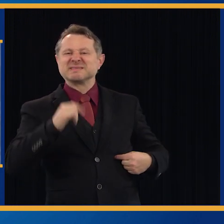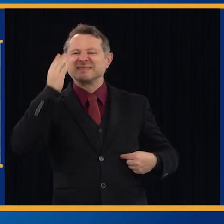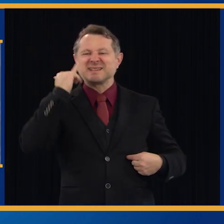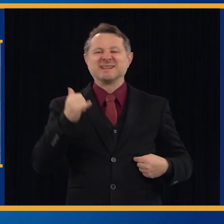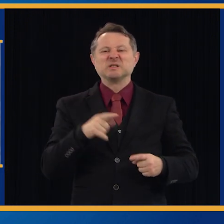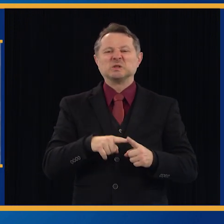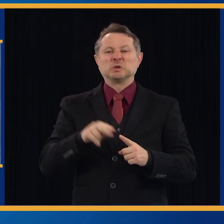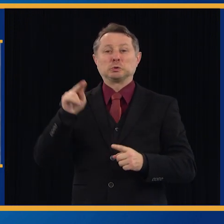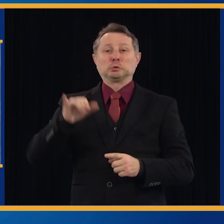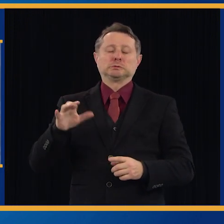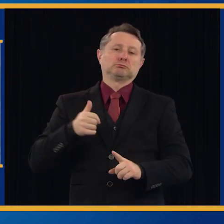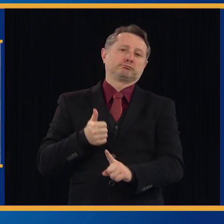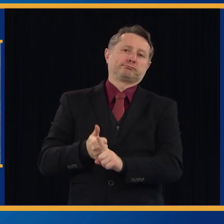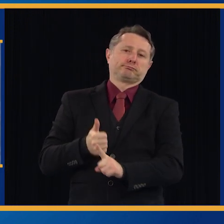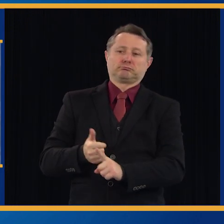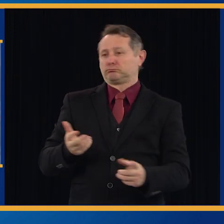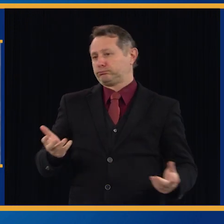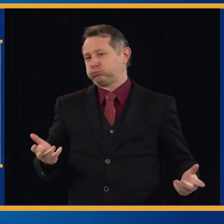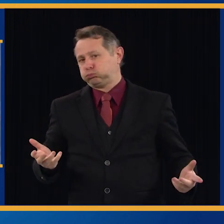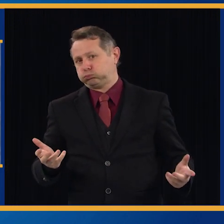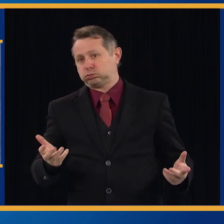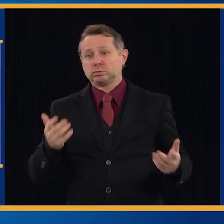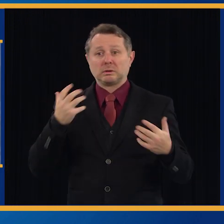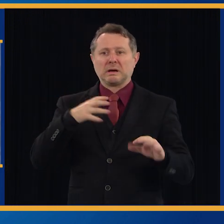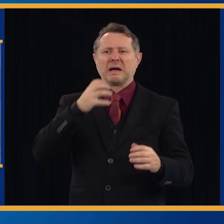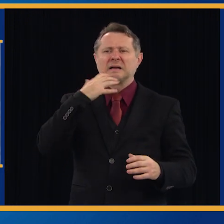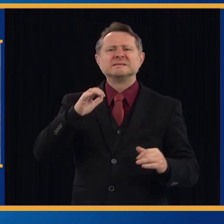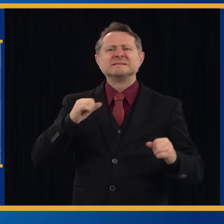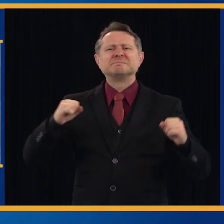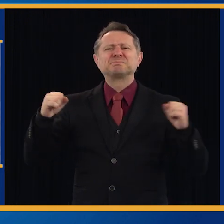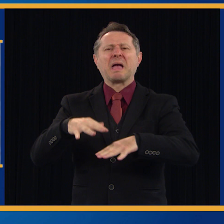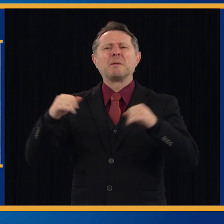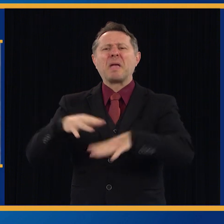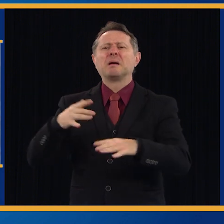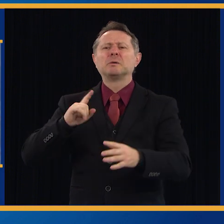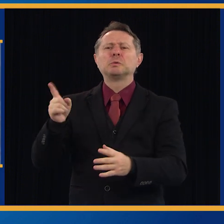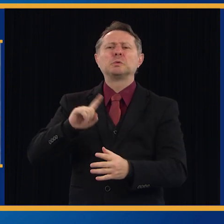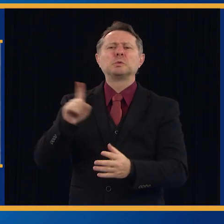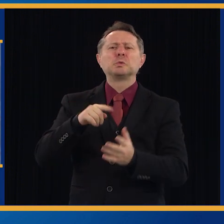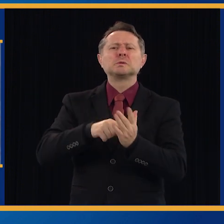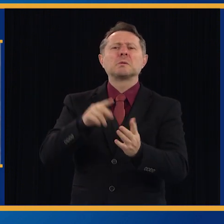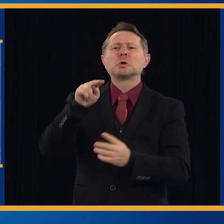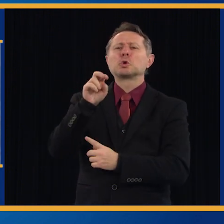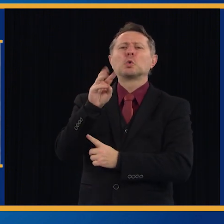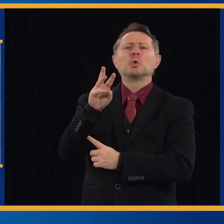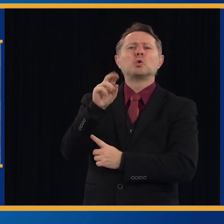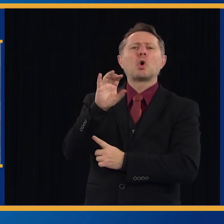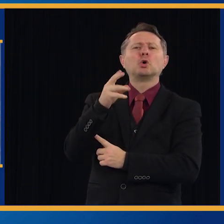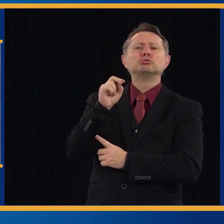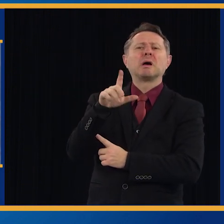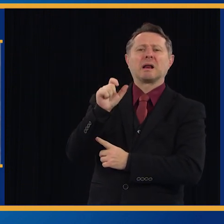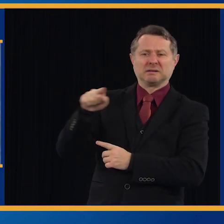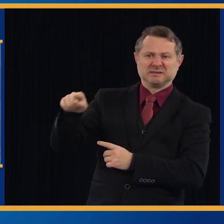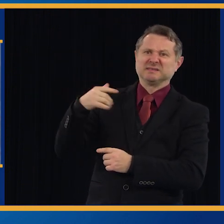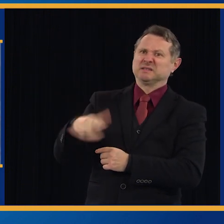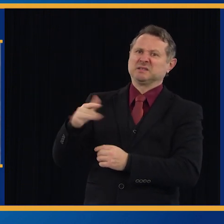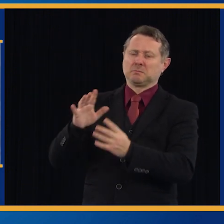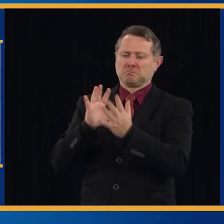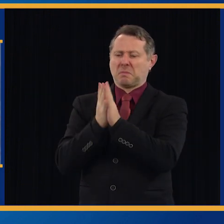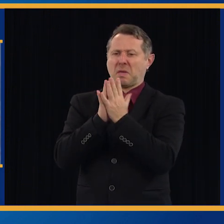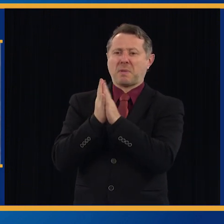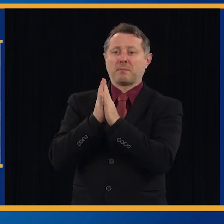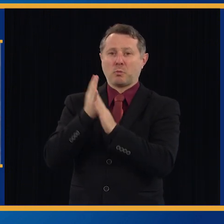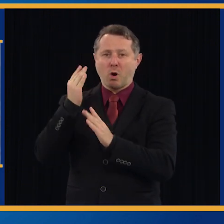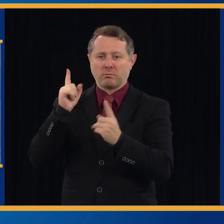City, or anywhere you see a hotspot cluster, New Rochelle, it was about contact. People start coming out, they start moving